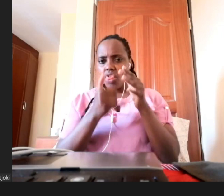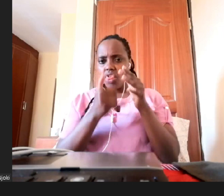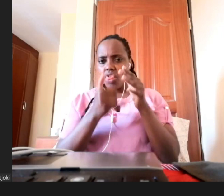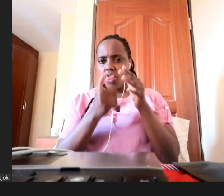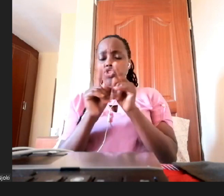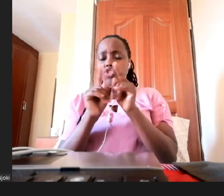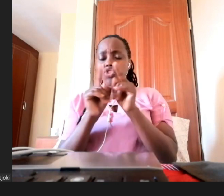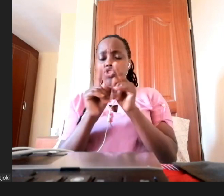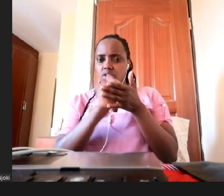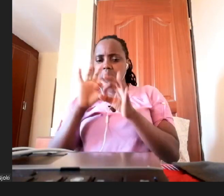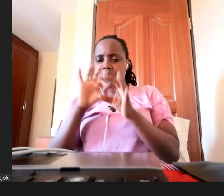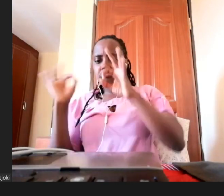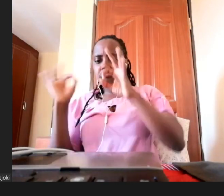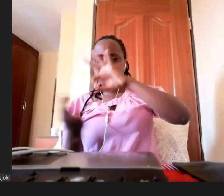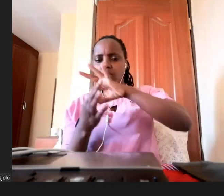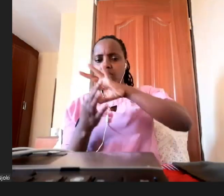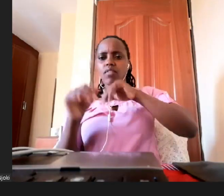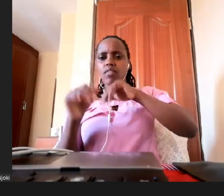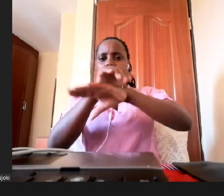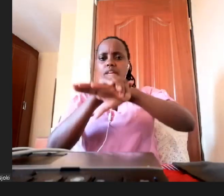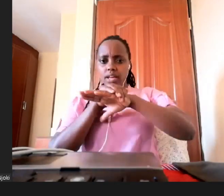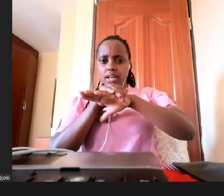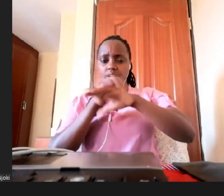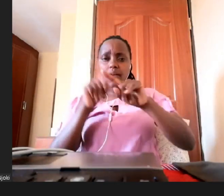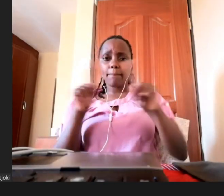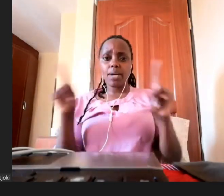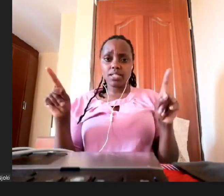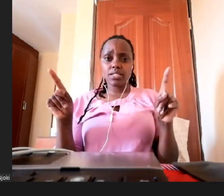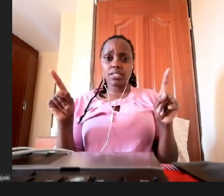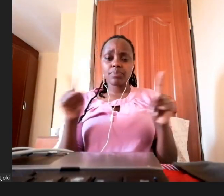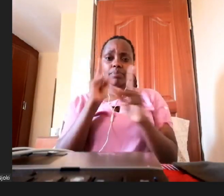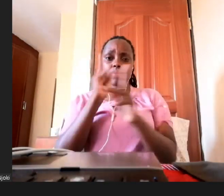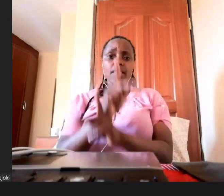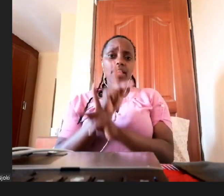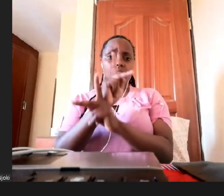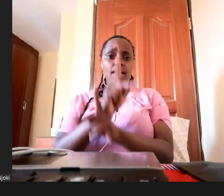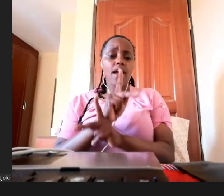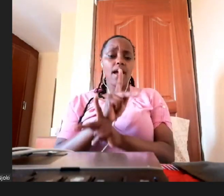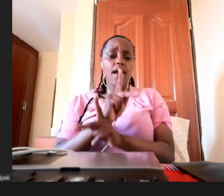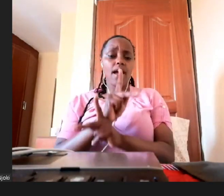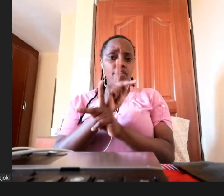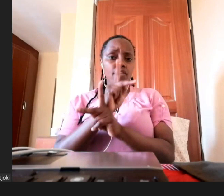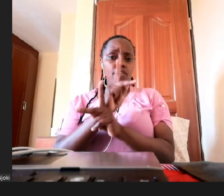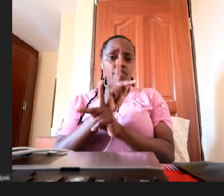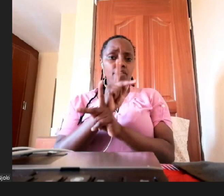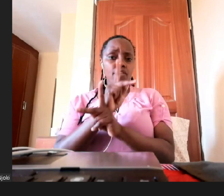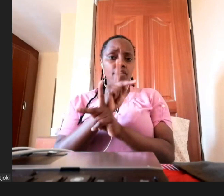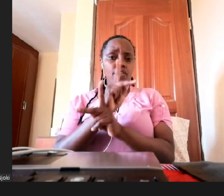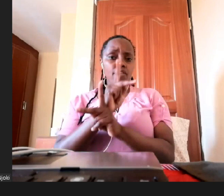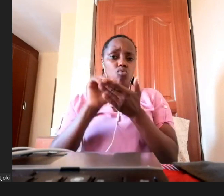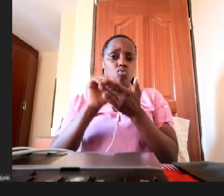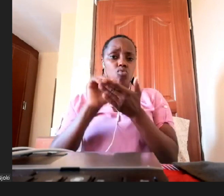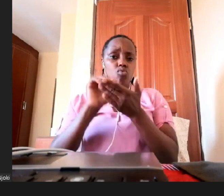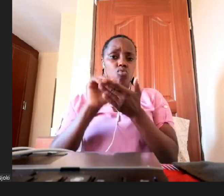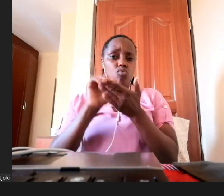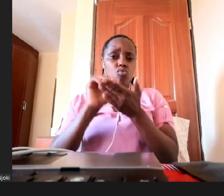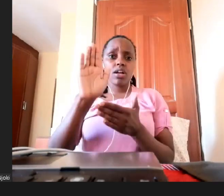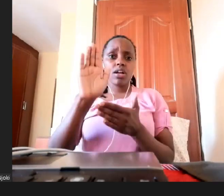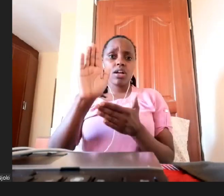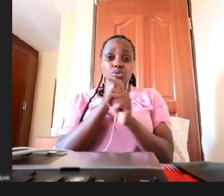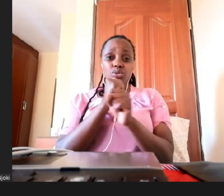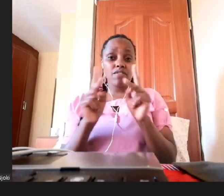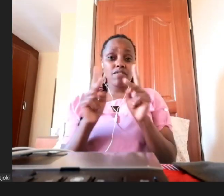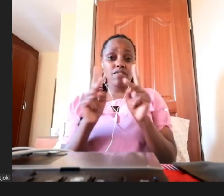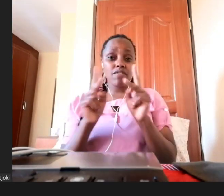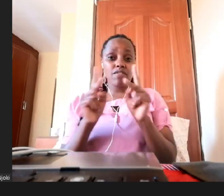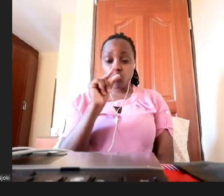and translate them in English, but being careful to do very literal